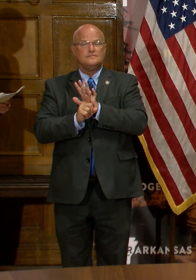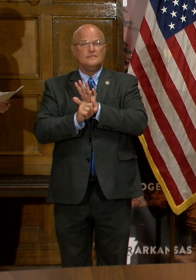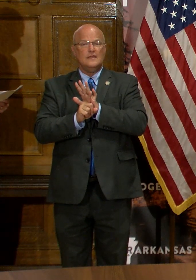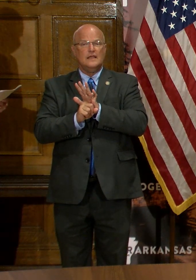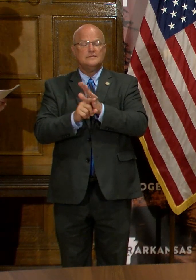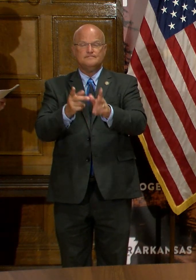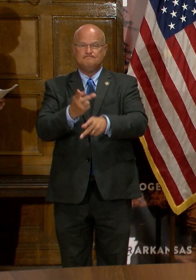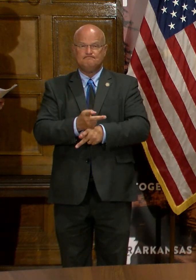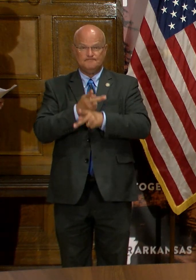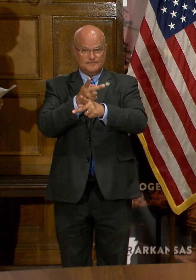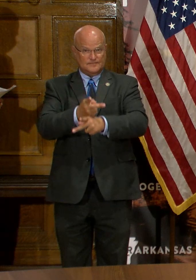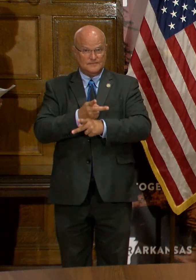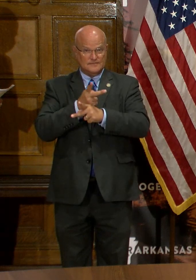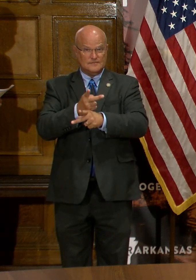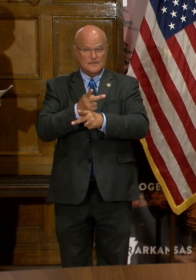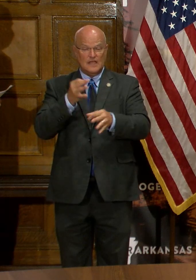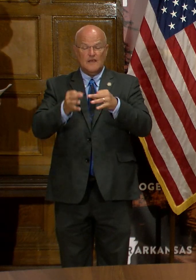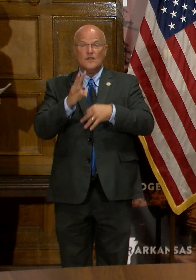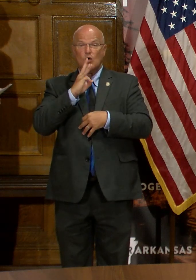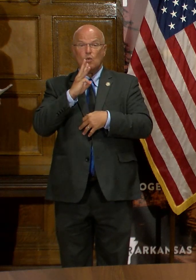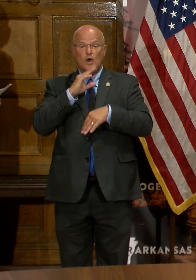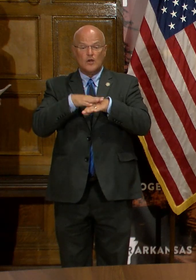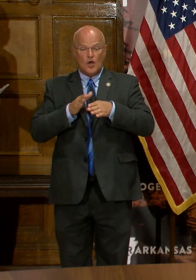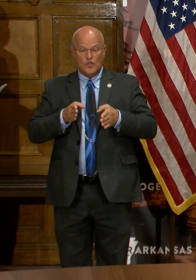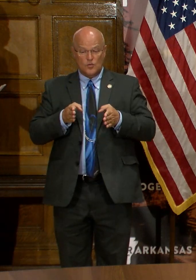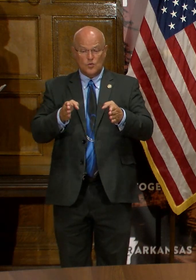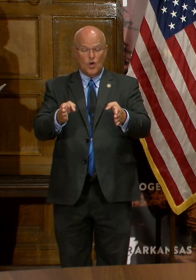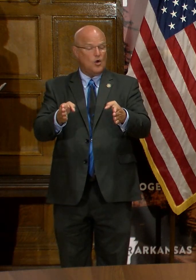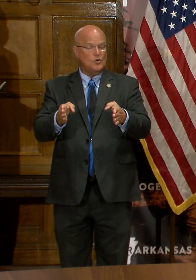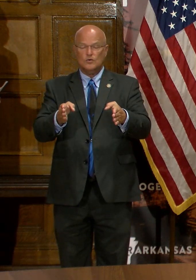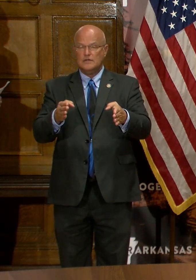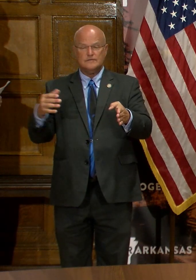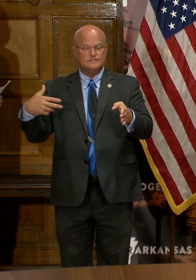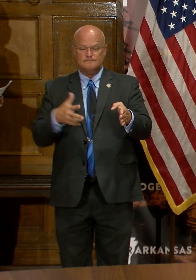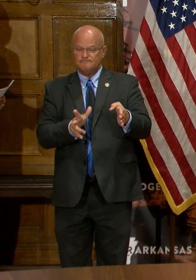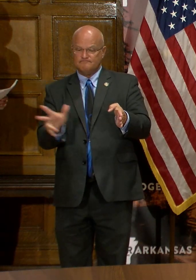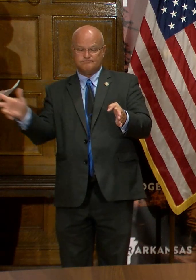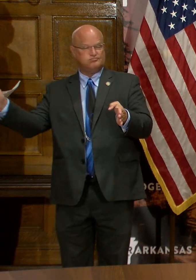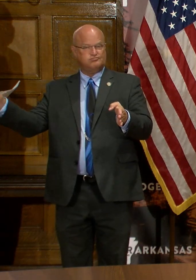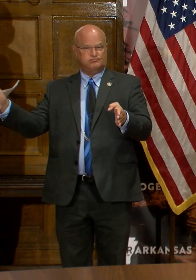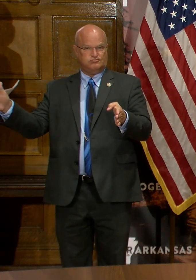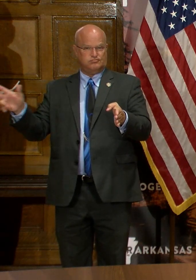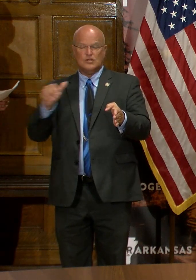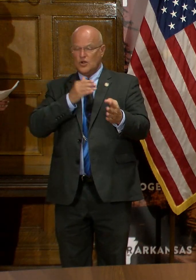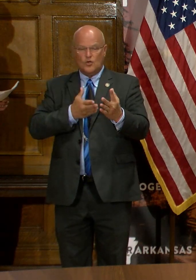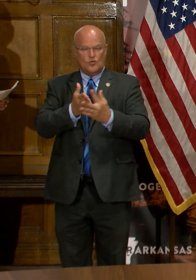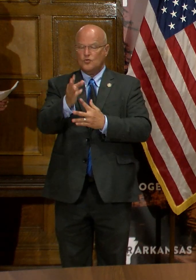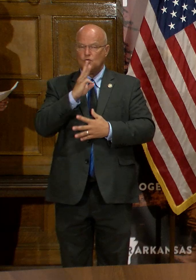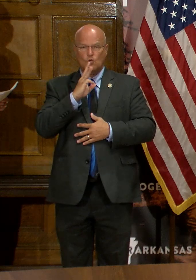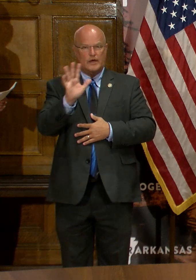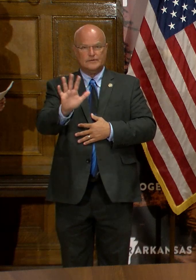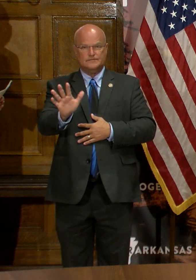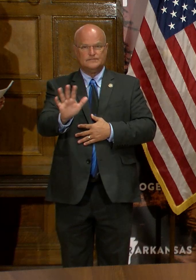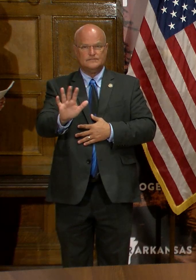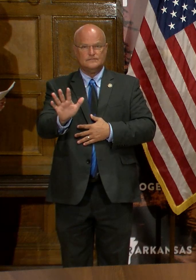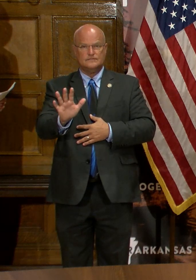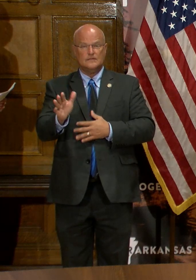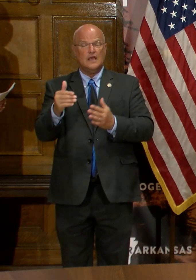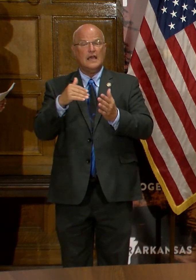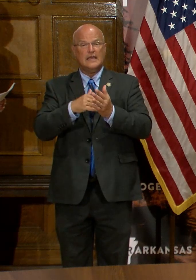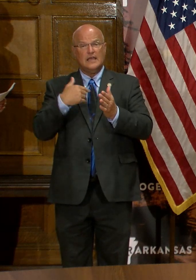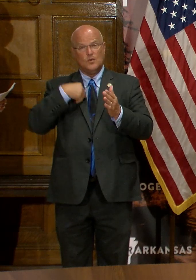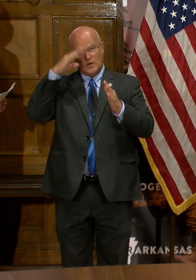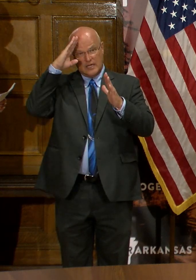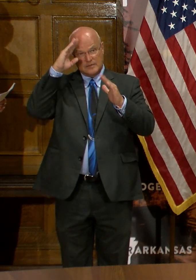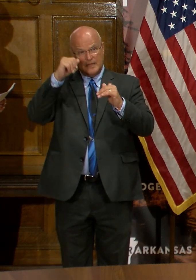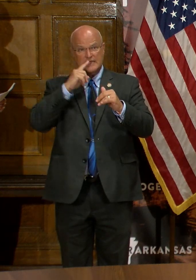take precautions. If there's water on the roadways, turn around, find another route to go. Don't go through the water. Again, we're